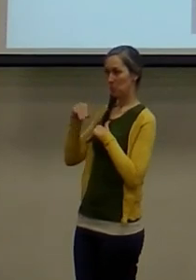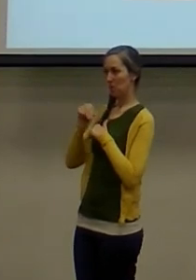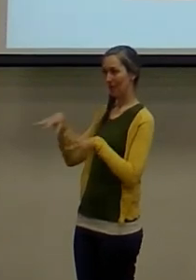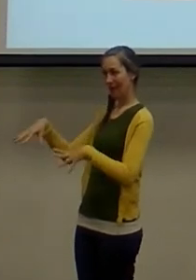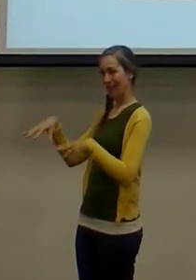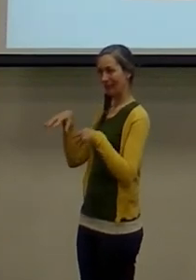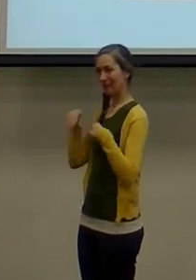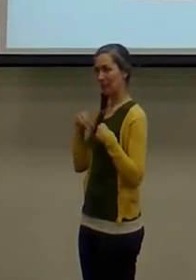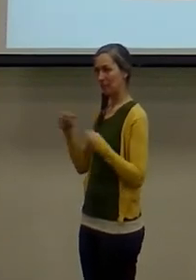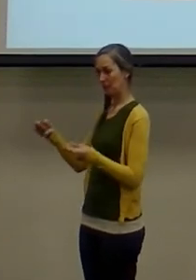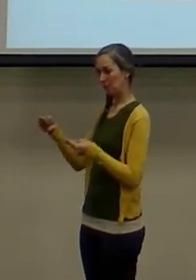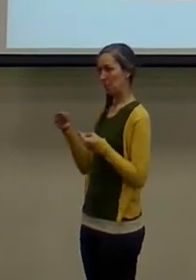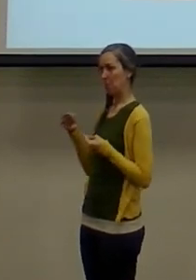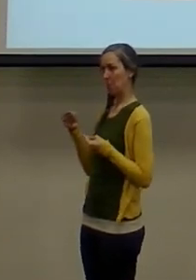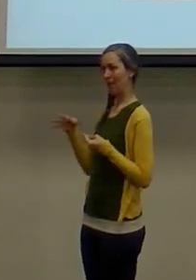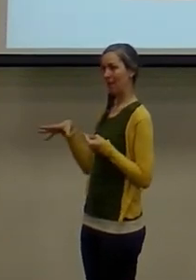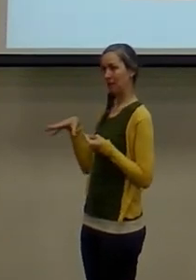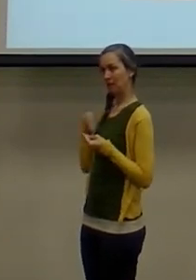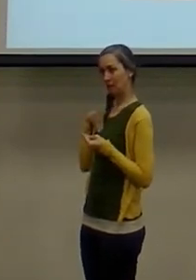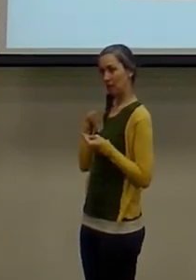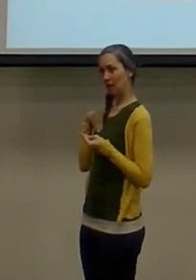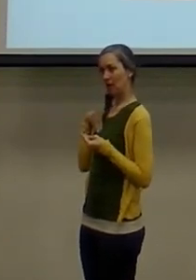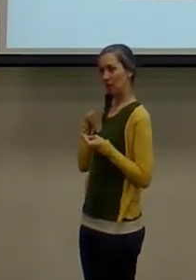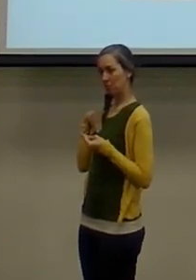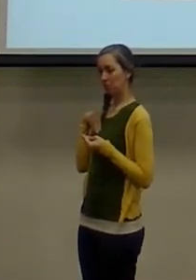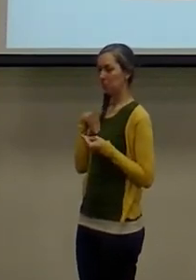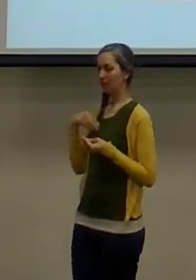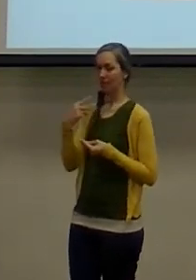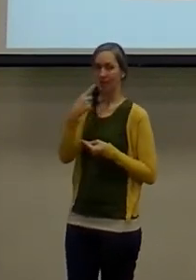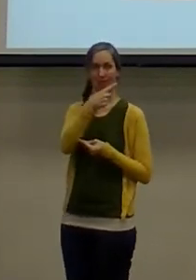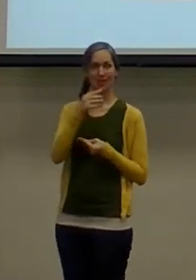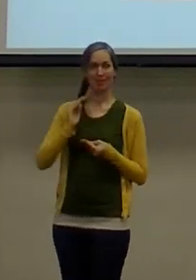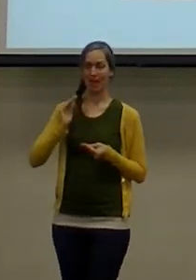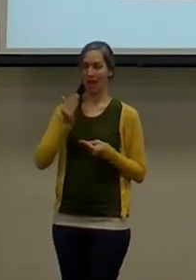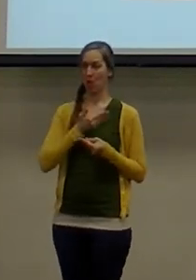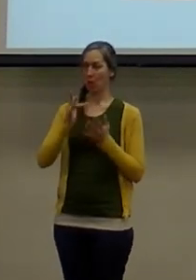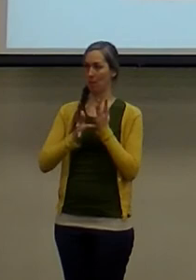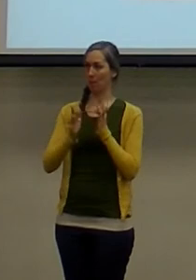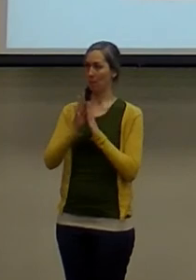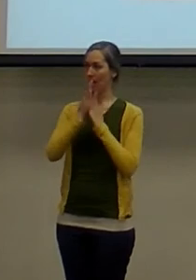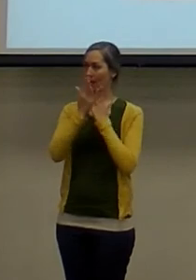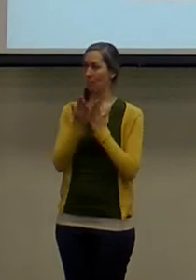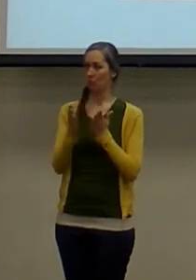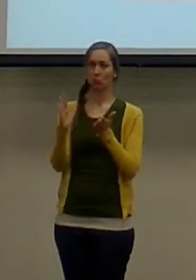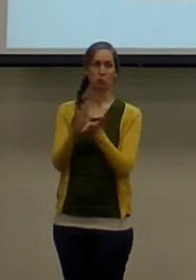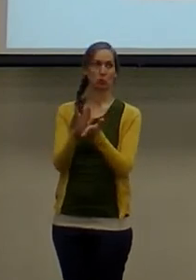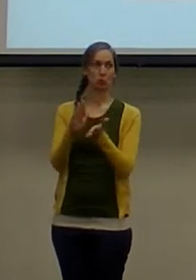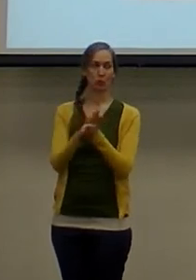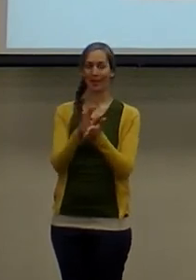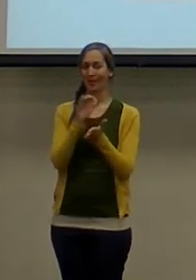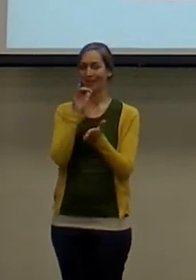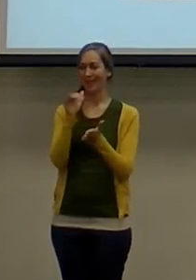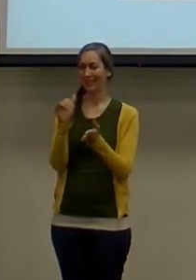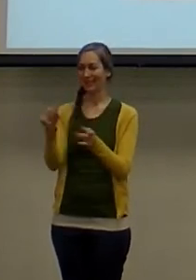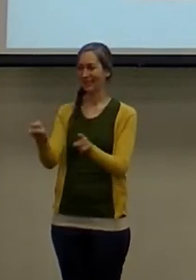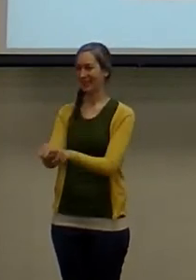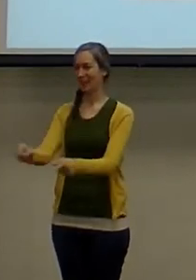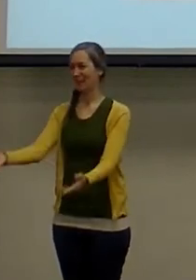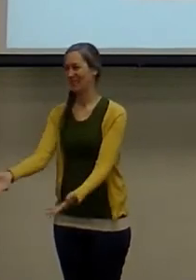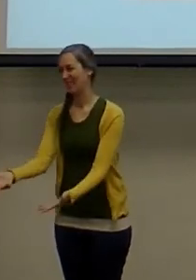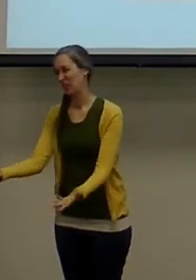They accept it. This is our Bible school. It's not like this. But